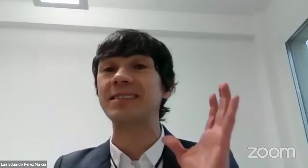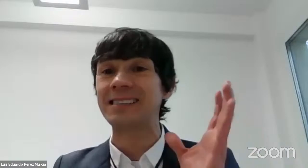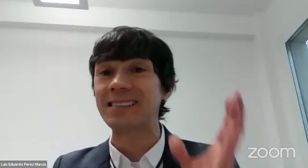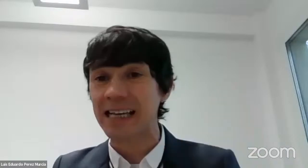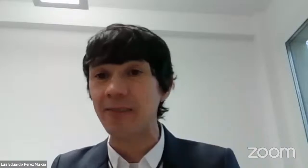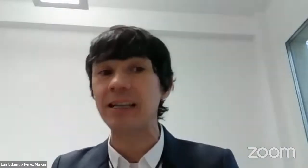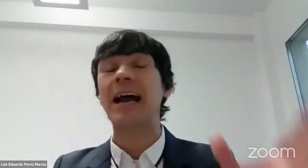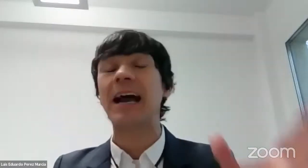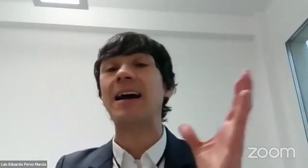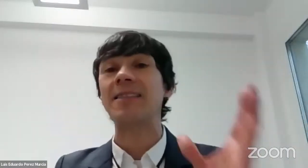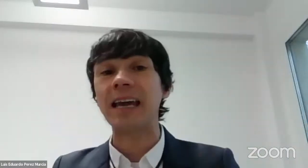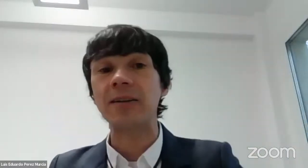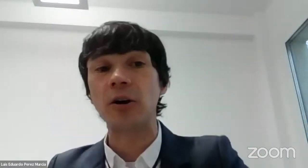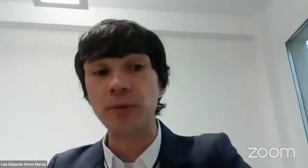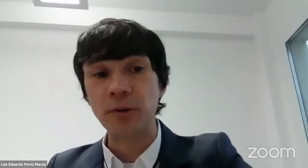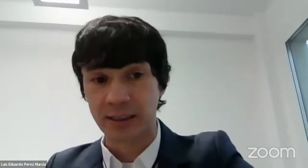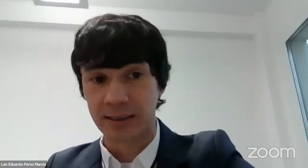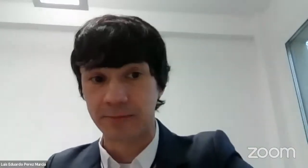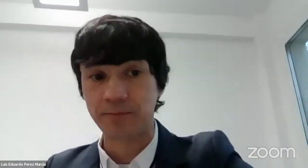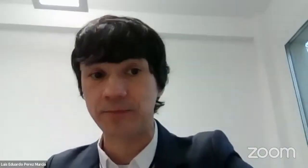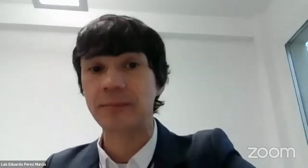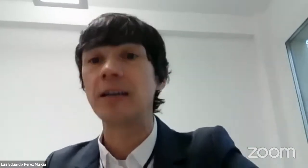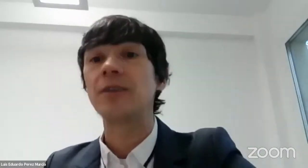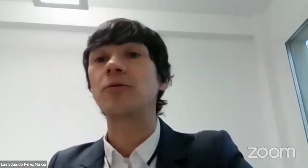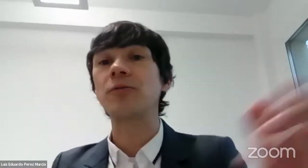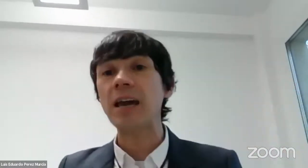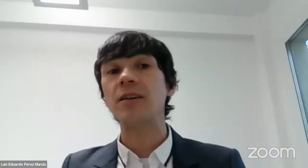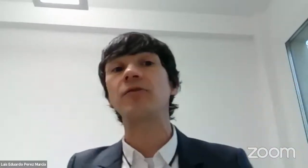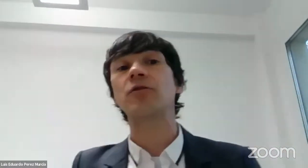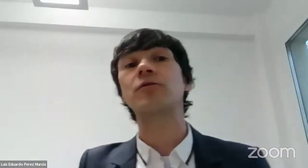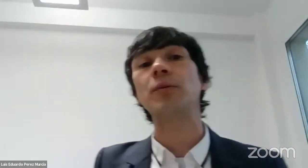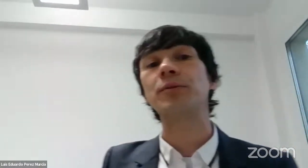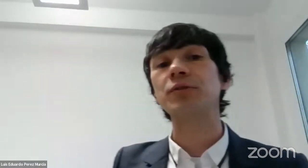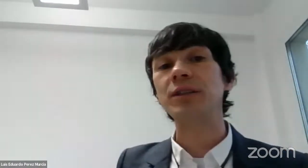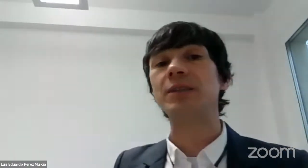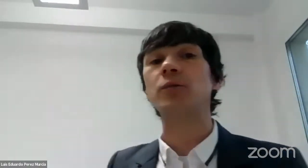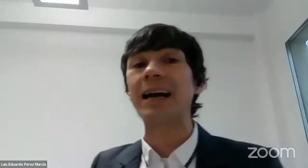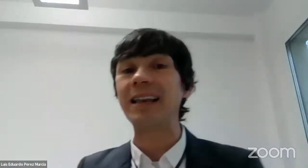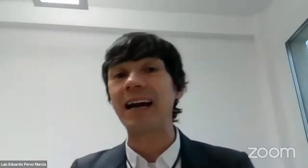to benefit themselves and their communities. Today is